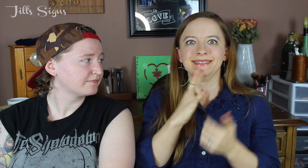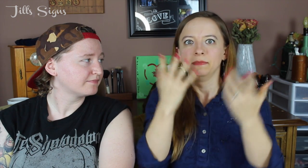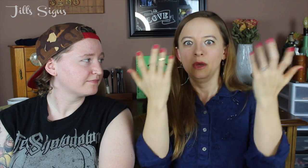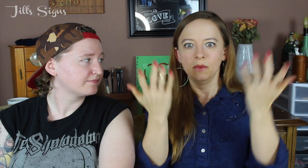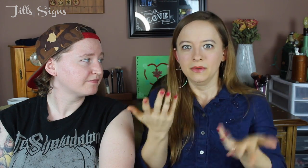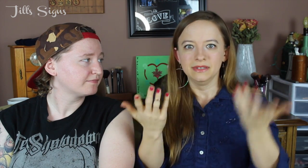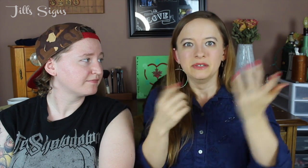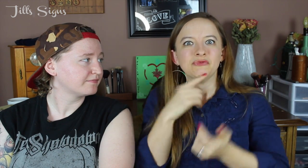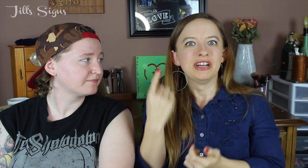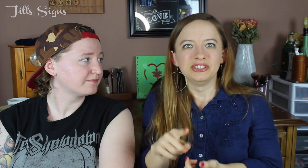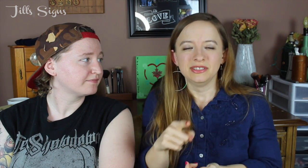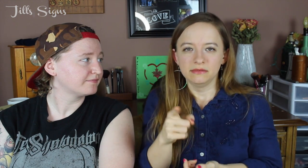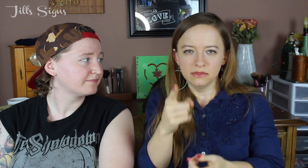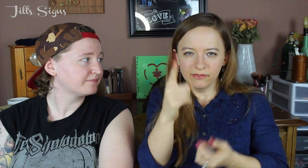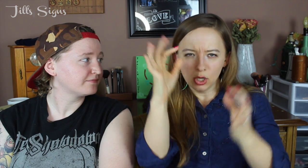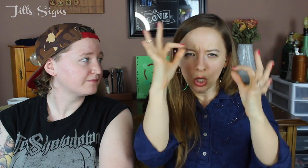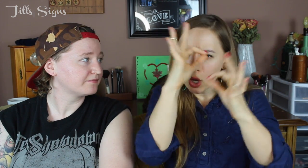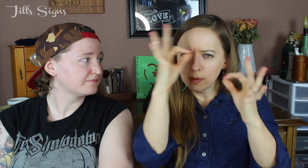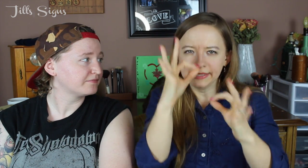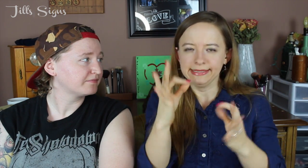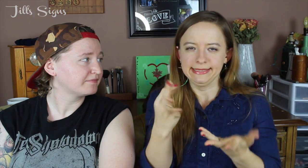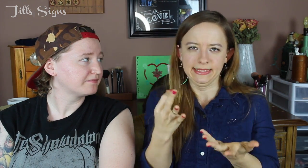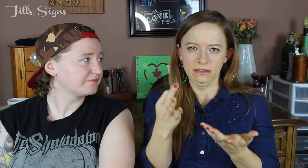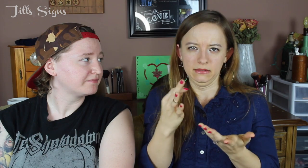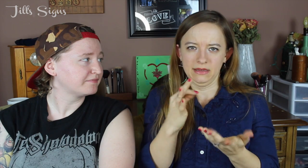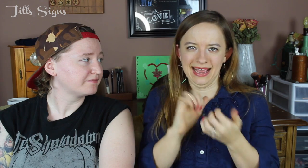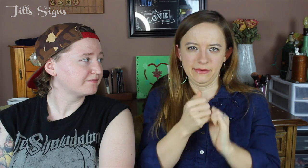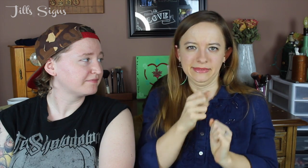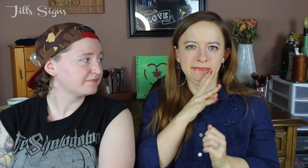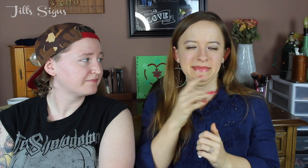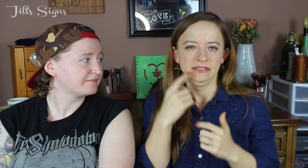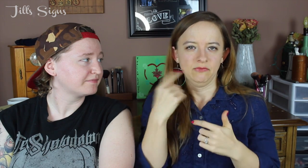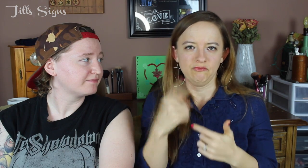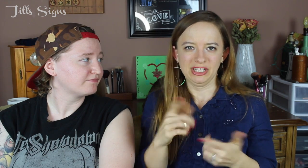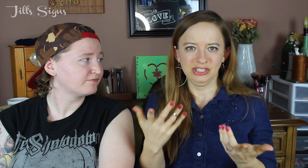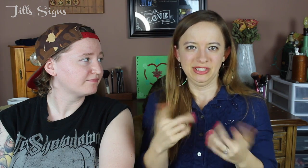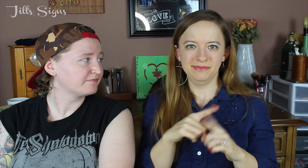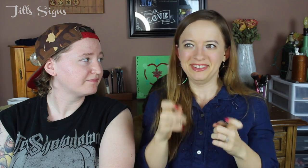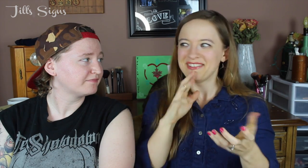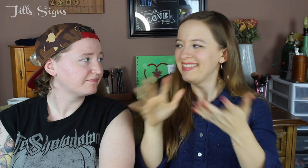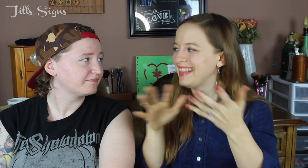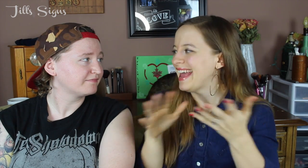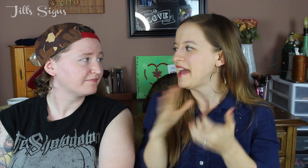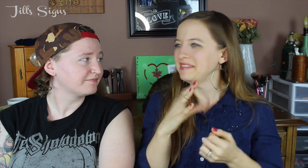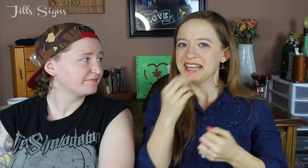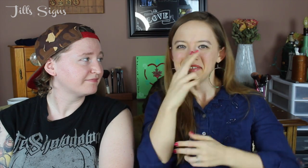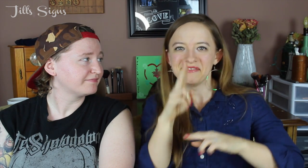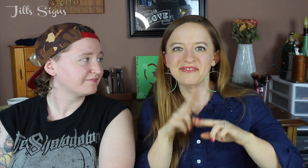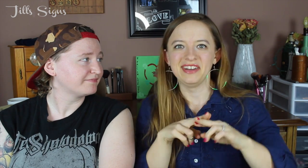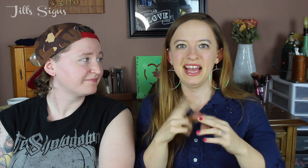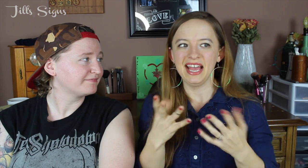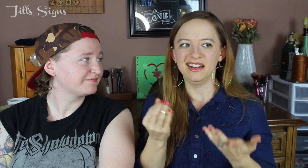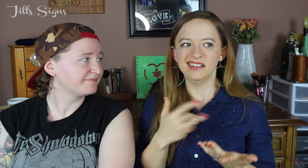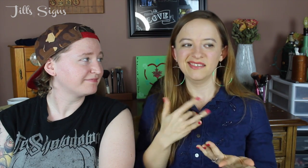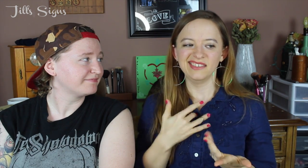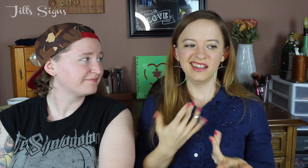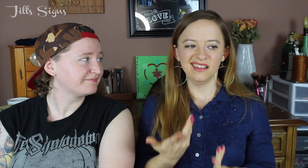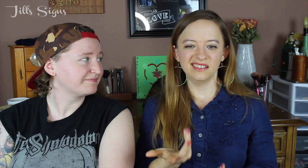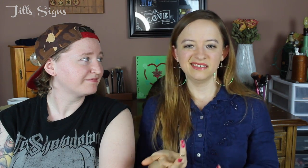everybody's speaking, Russian, and you have no idea how to speak Russian, but they're laughing and having fun, and you kind